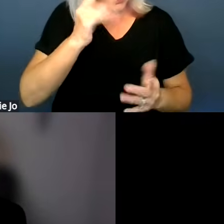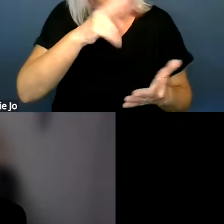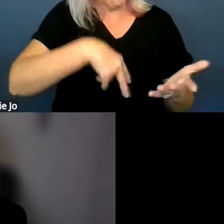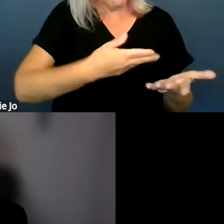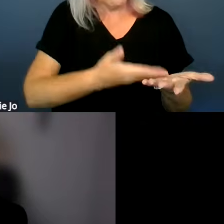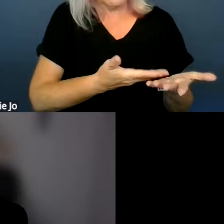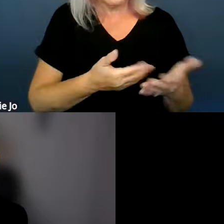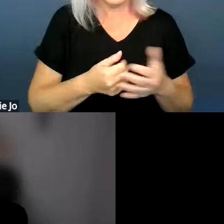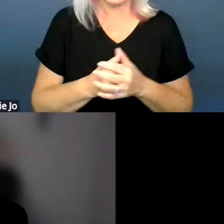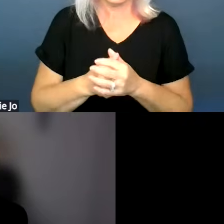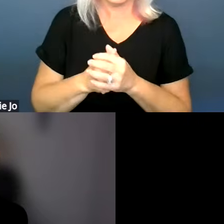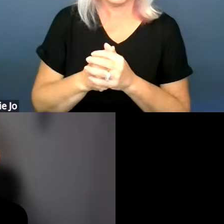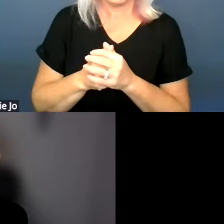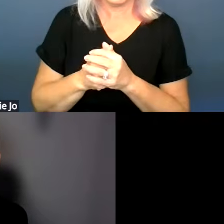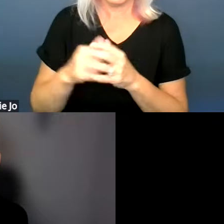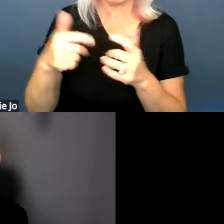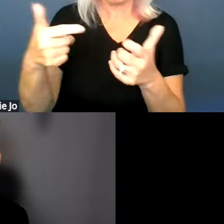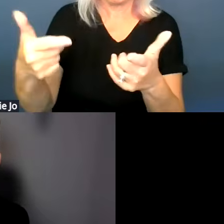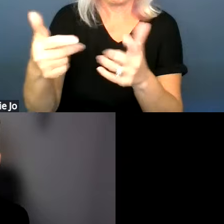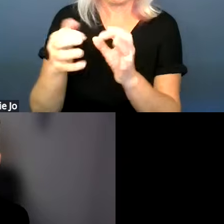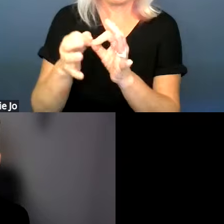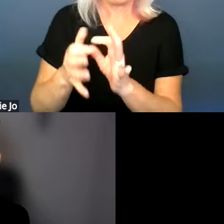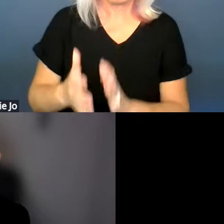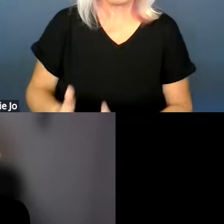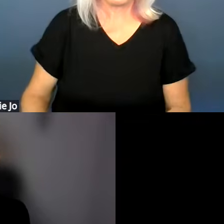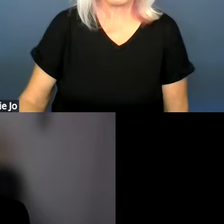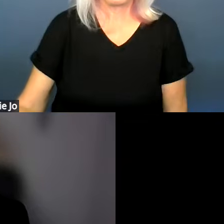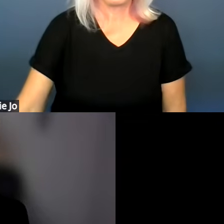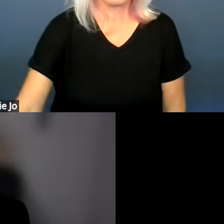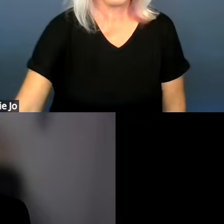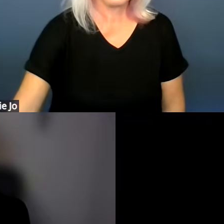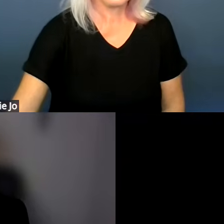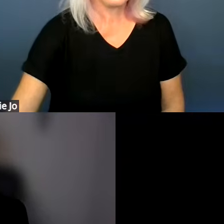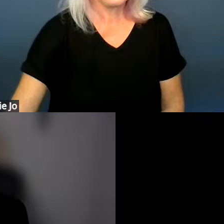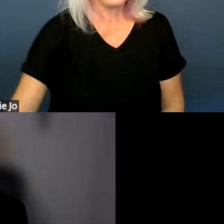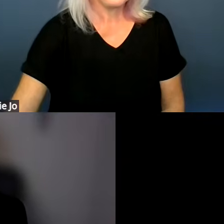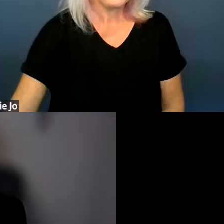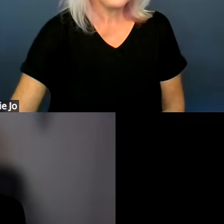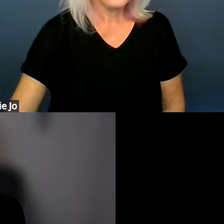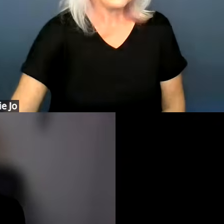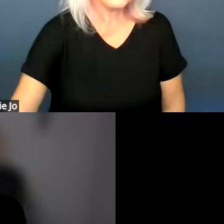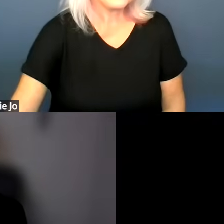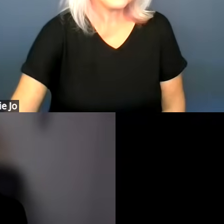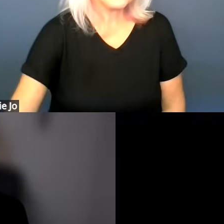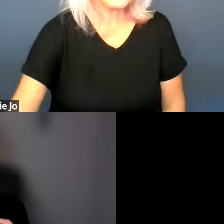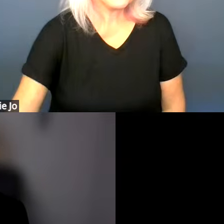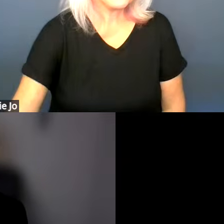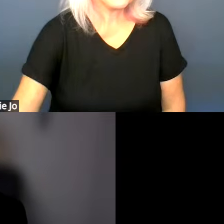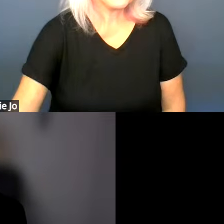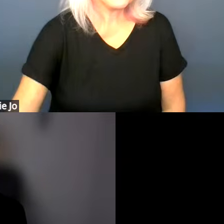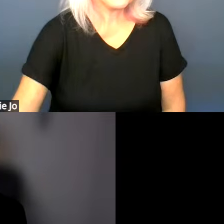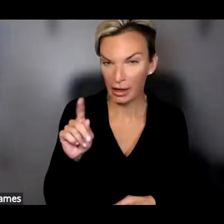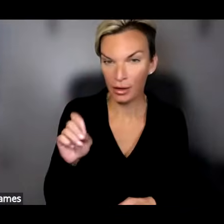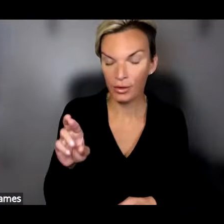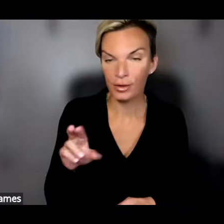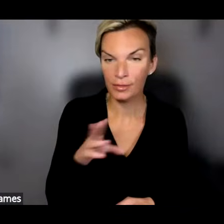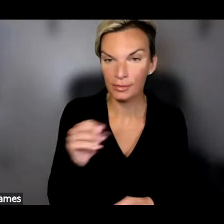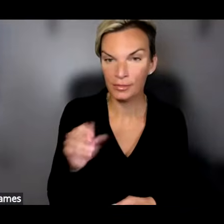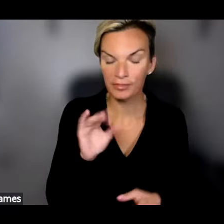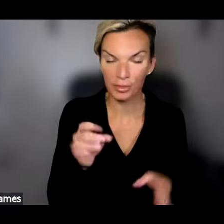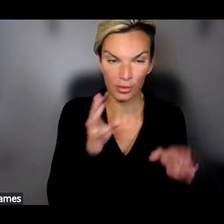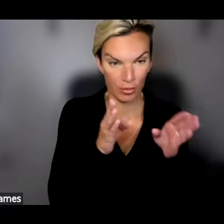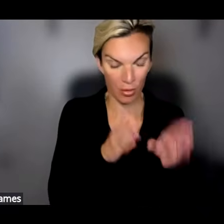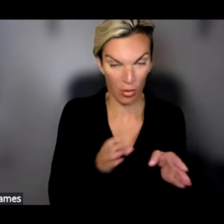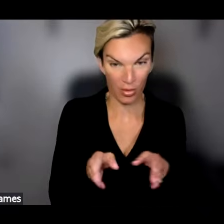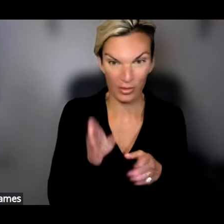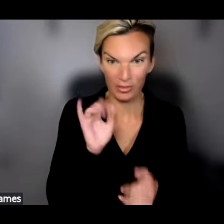So, for those reasons, we think the statement of purpose as drafted by Director Brader, and certainly the sequencing and the order is a